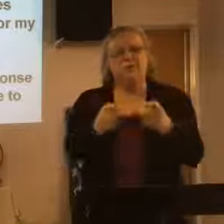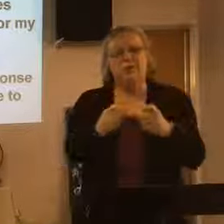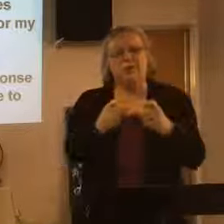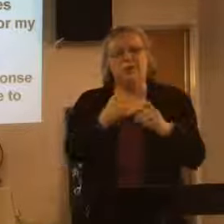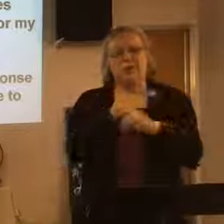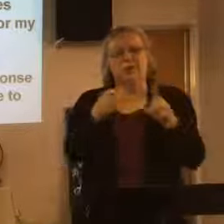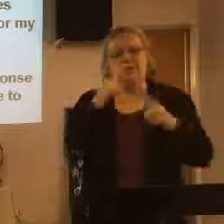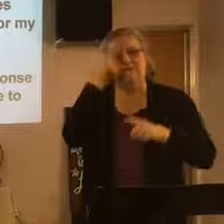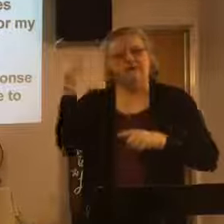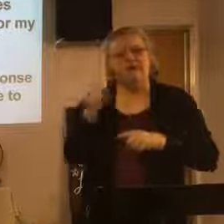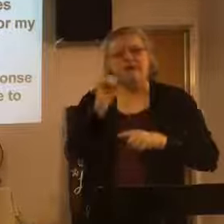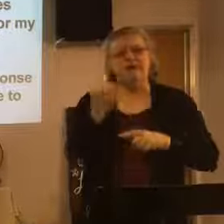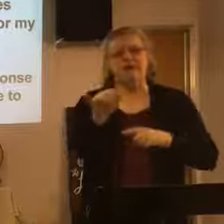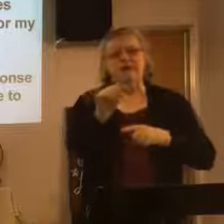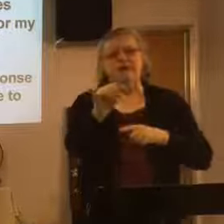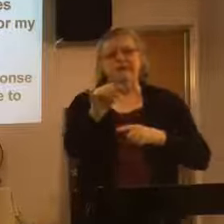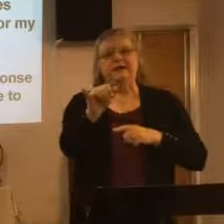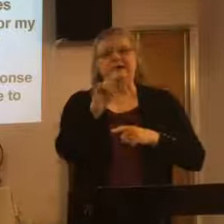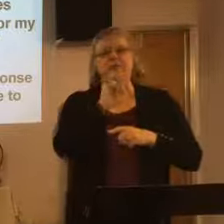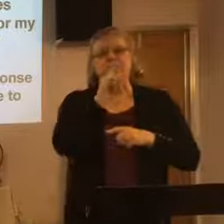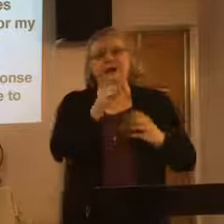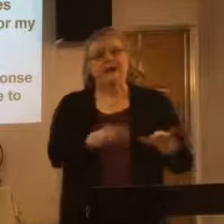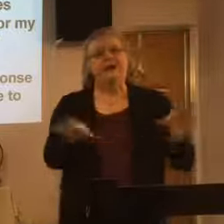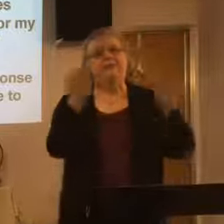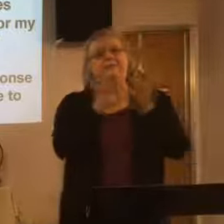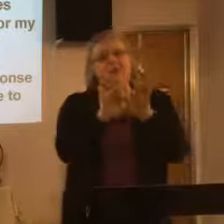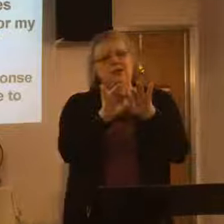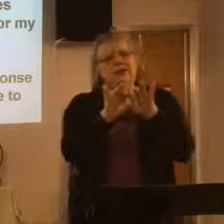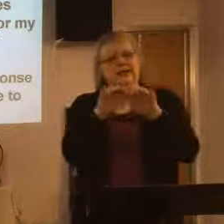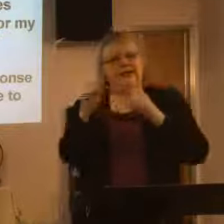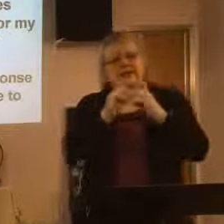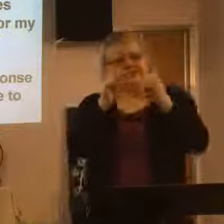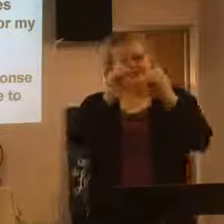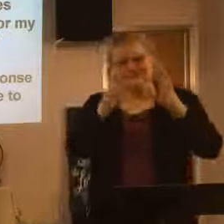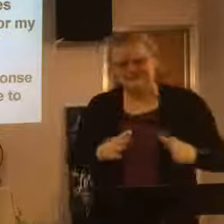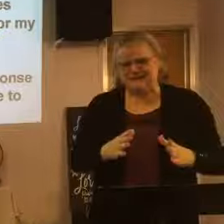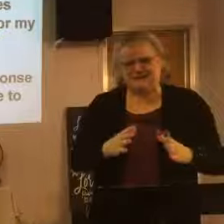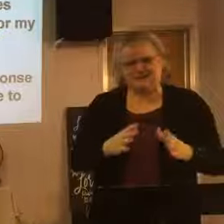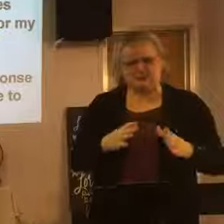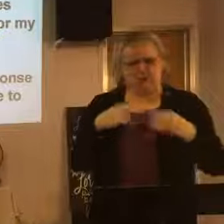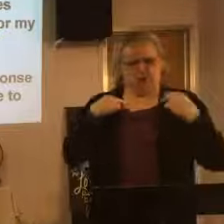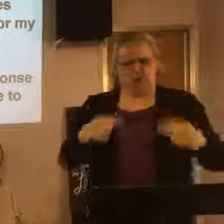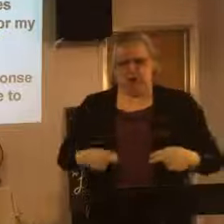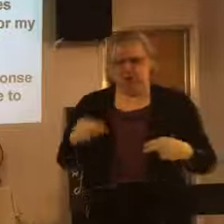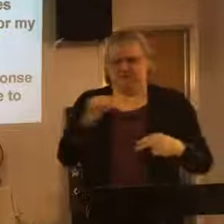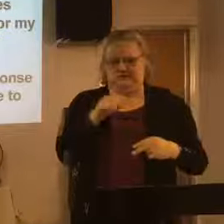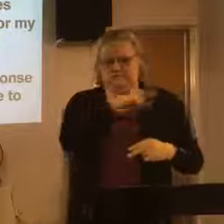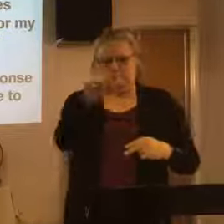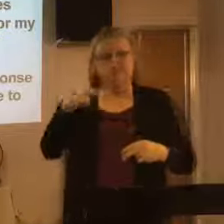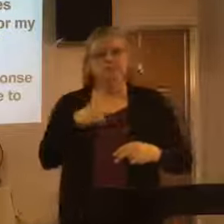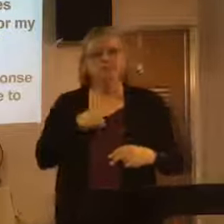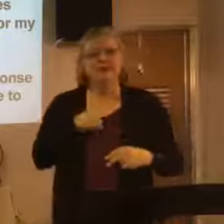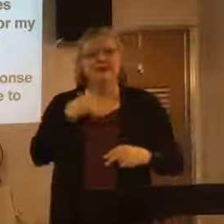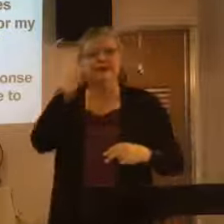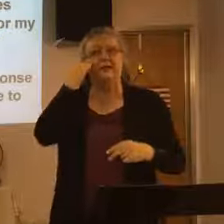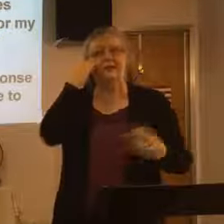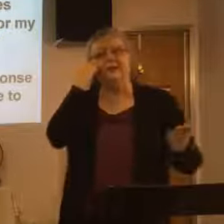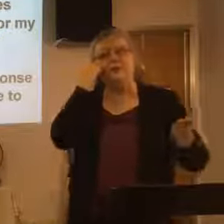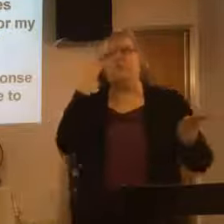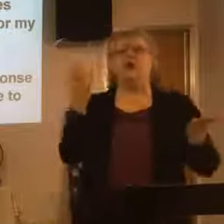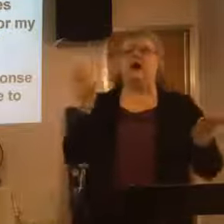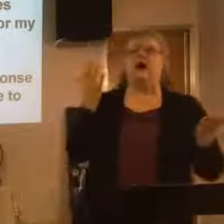but for eternity is where it really matters. And the disciples are human like us, and they're thinking about,